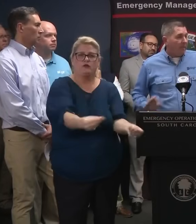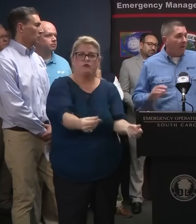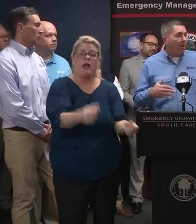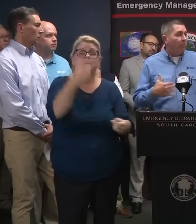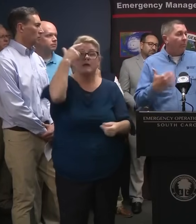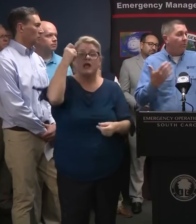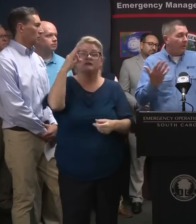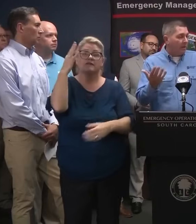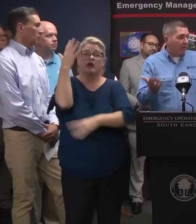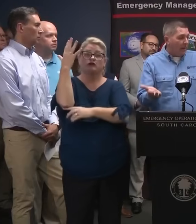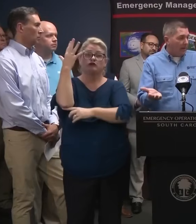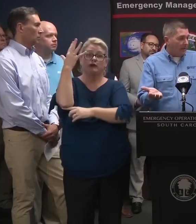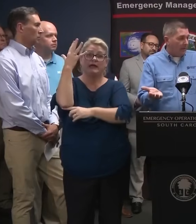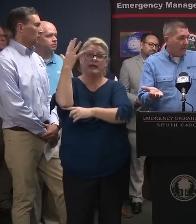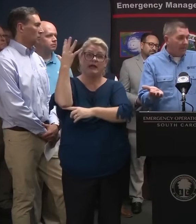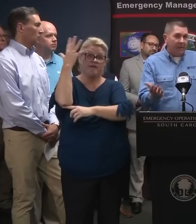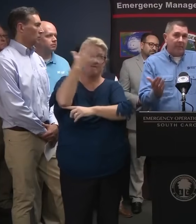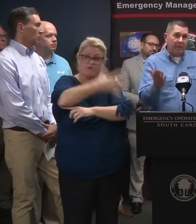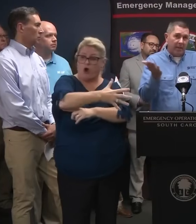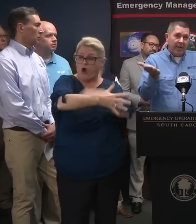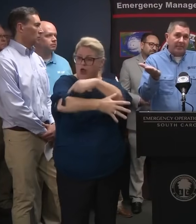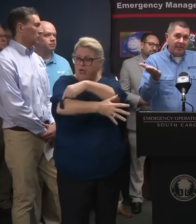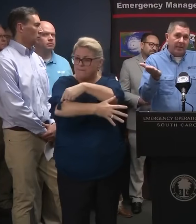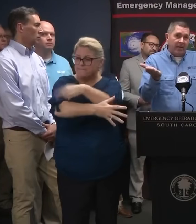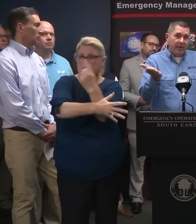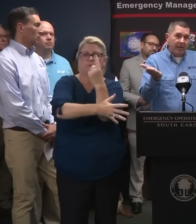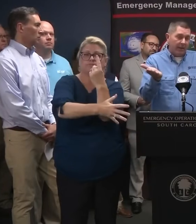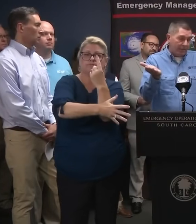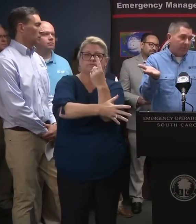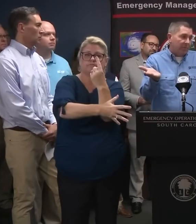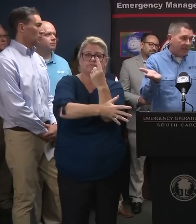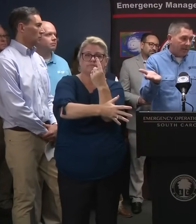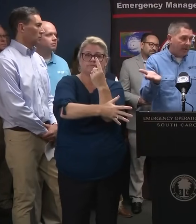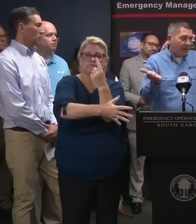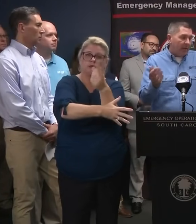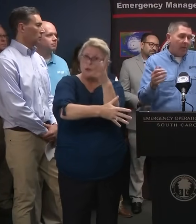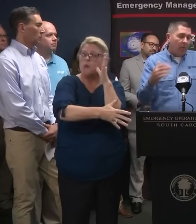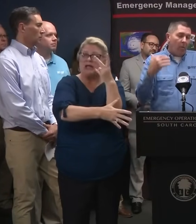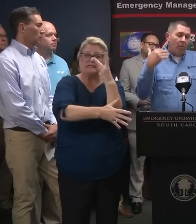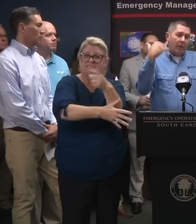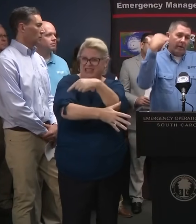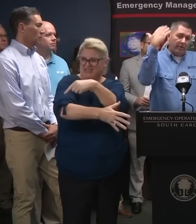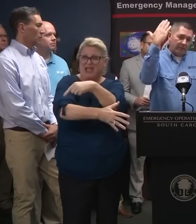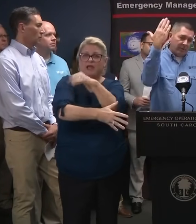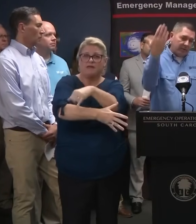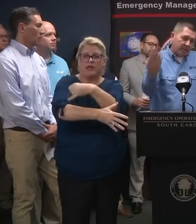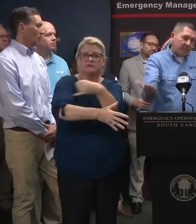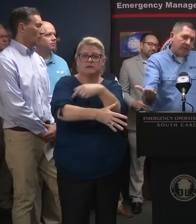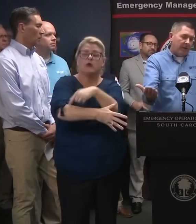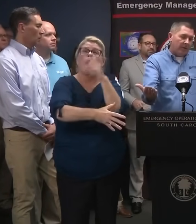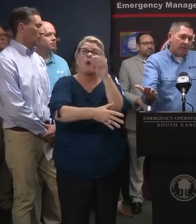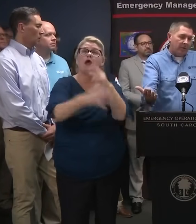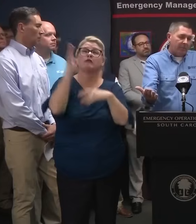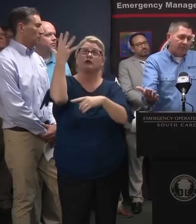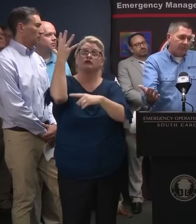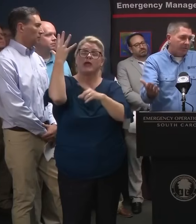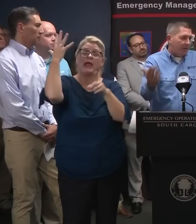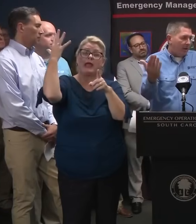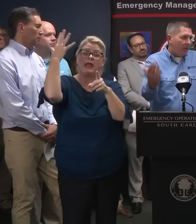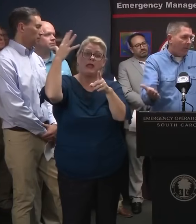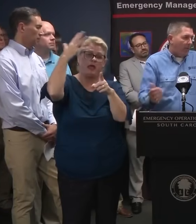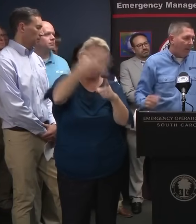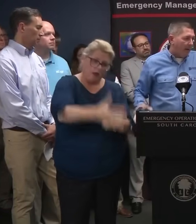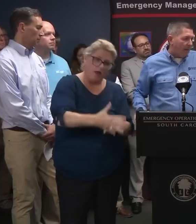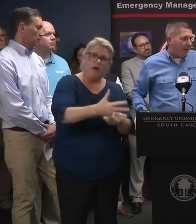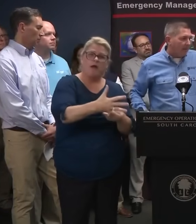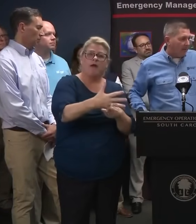roots have uprooted that underground cable and has it in the air, and you'll see it. Or where the tree has come down on top of a